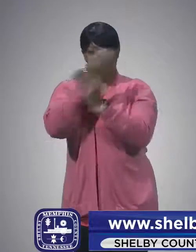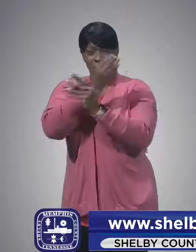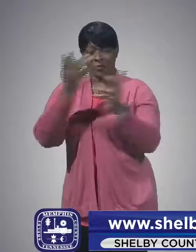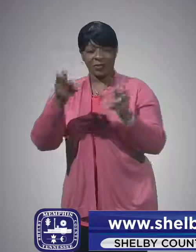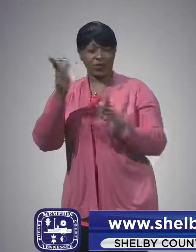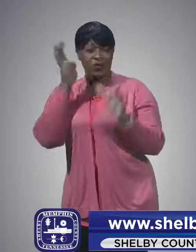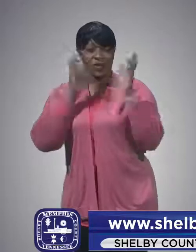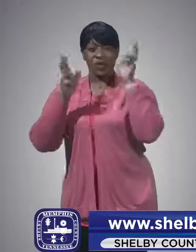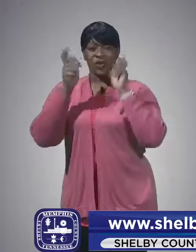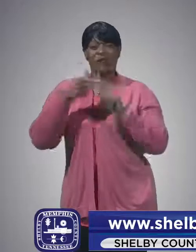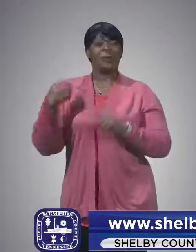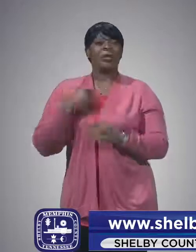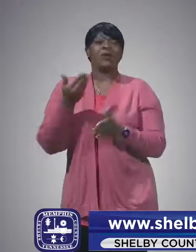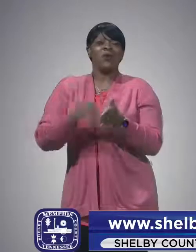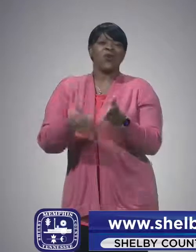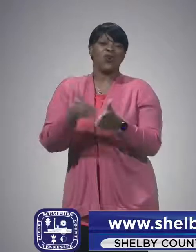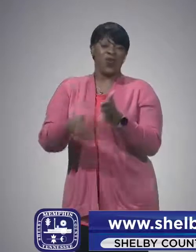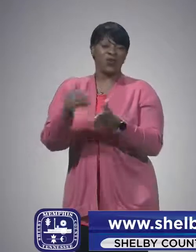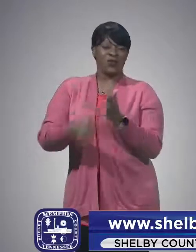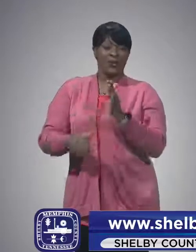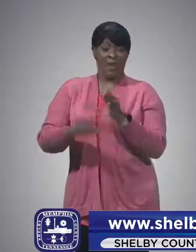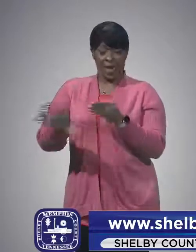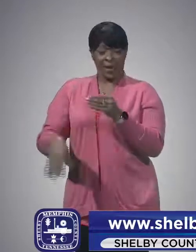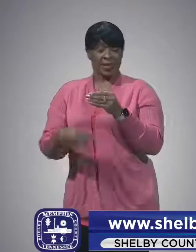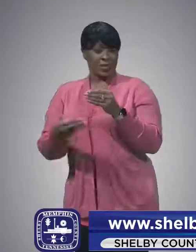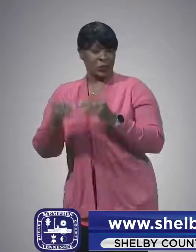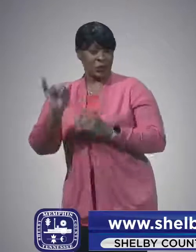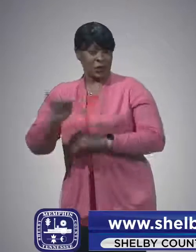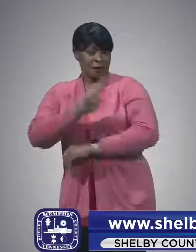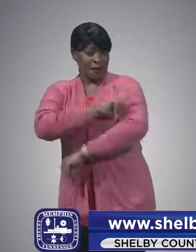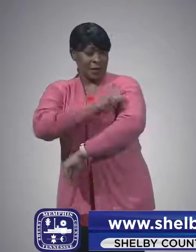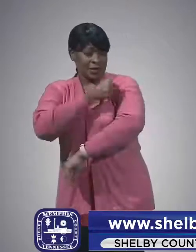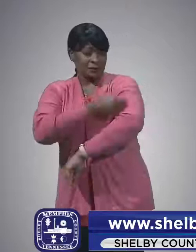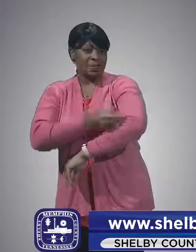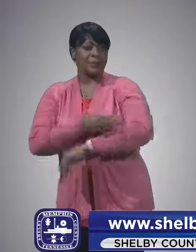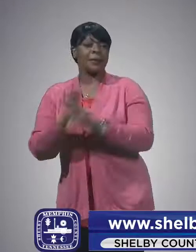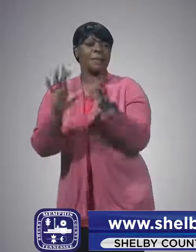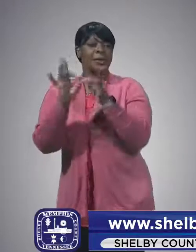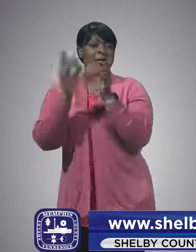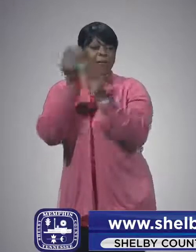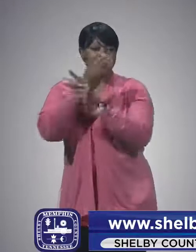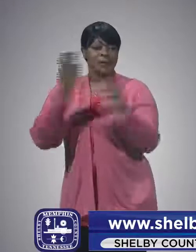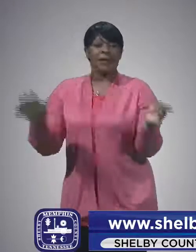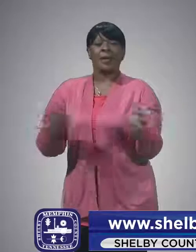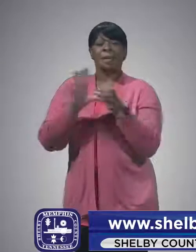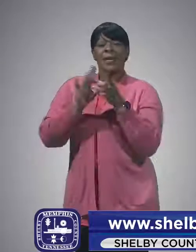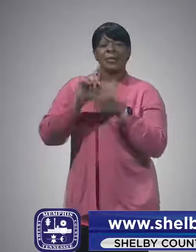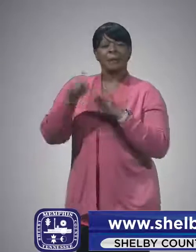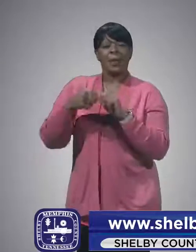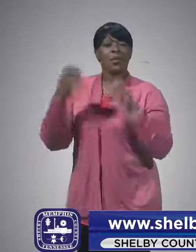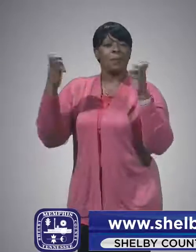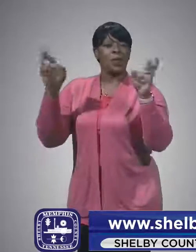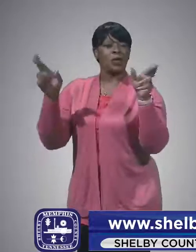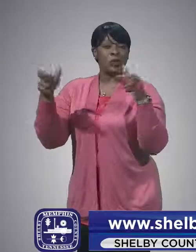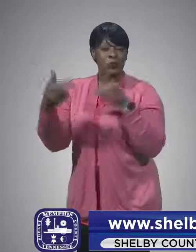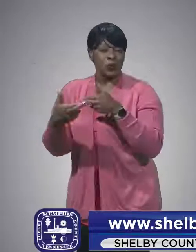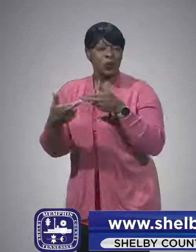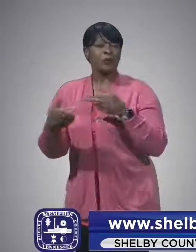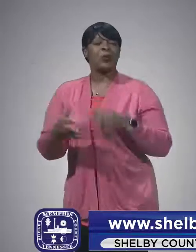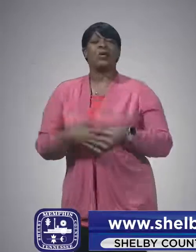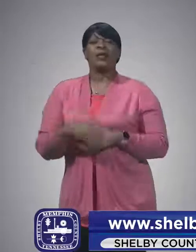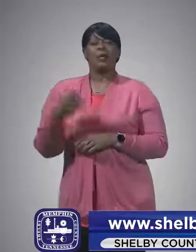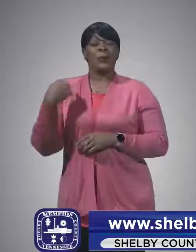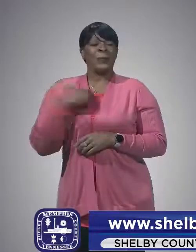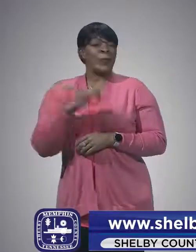been hearing from us over and over again. In addition to the hospitalization message, the message out of the emergency departments,